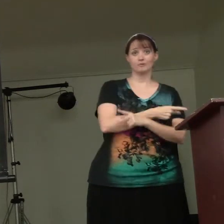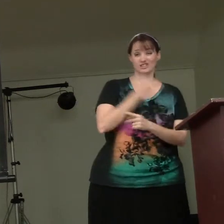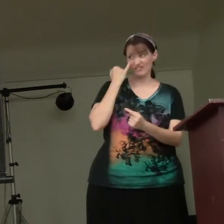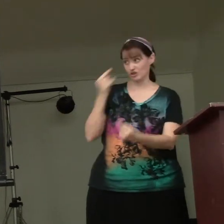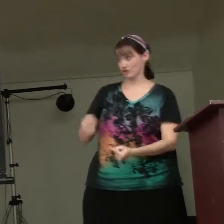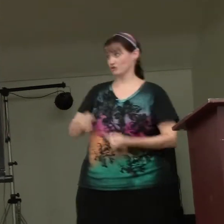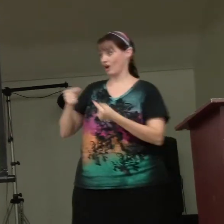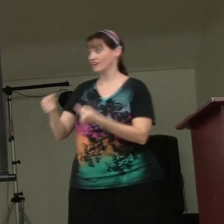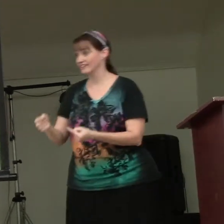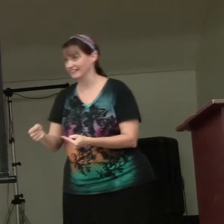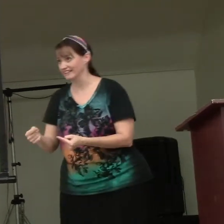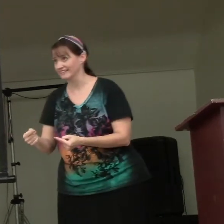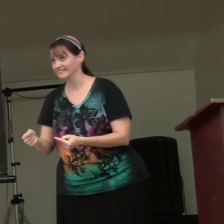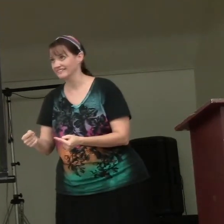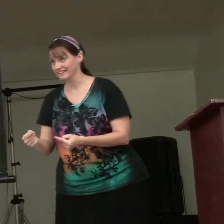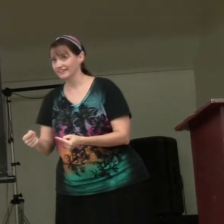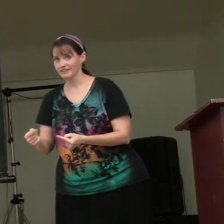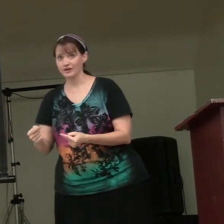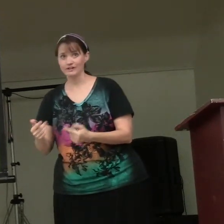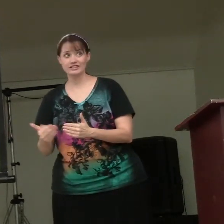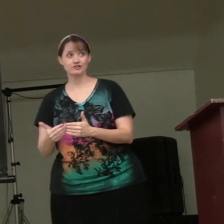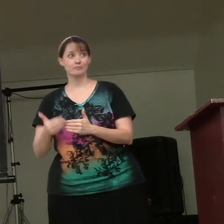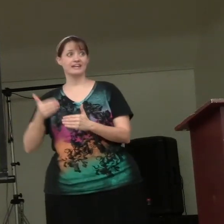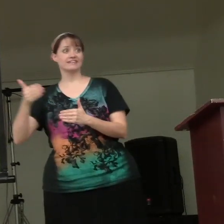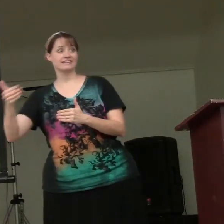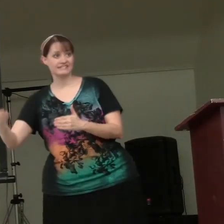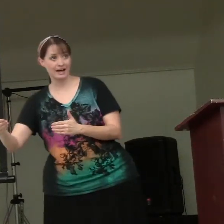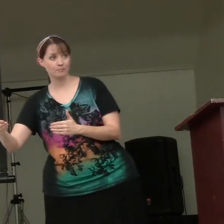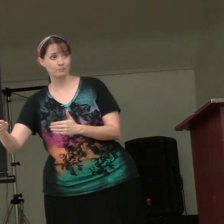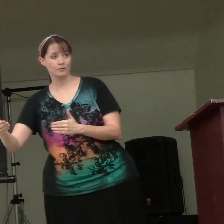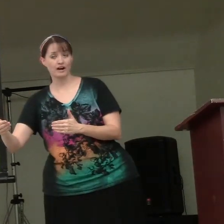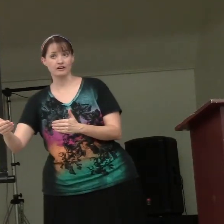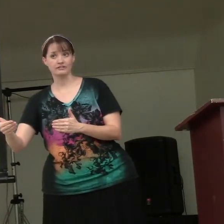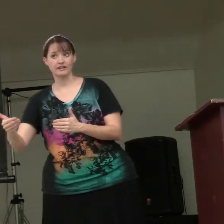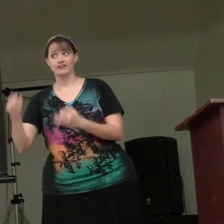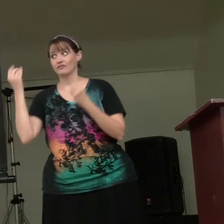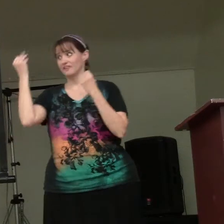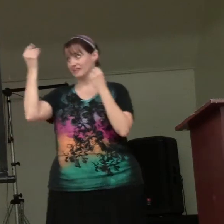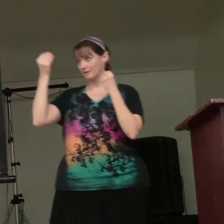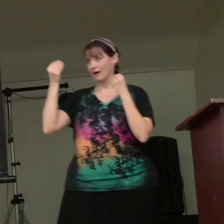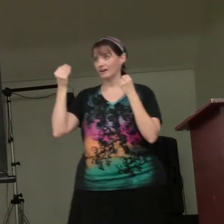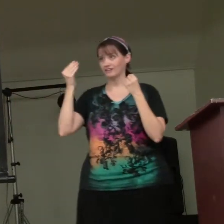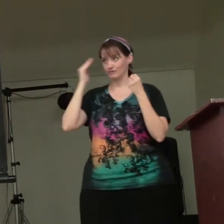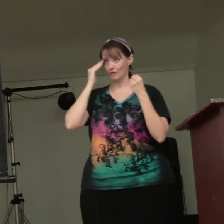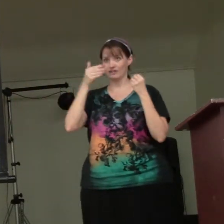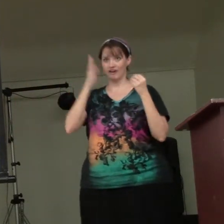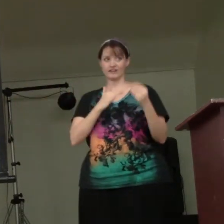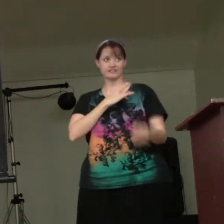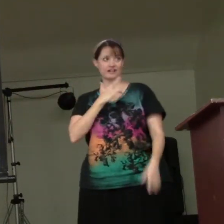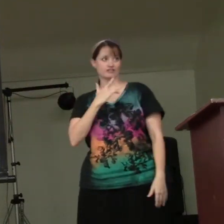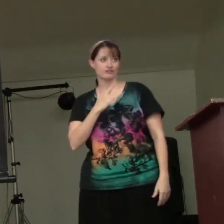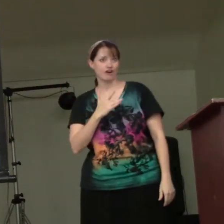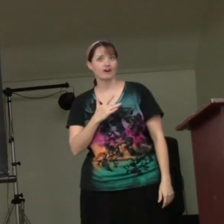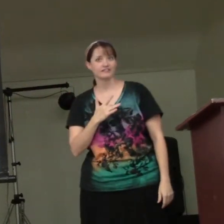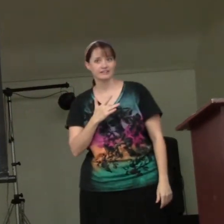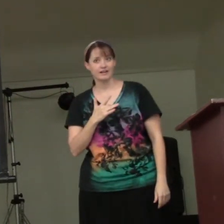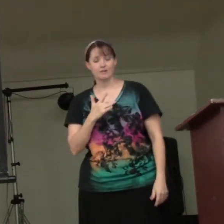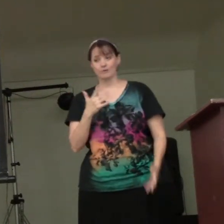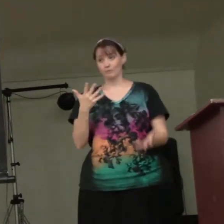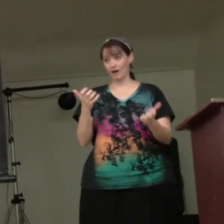worse. If you're struggling, you know, at least you're making the step where you're thinking about it. You know that God has touched your heart. What we want to